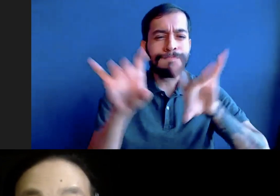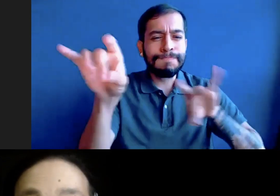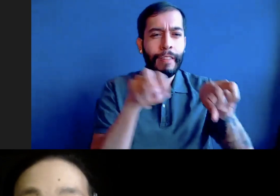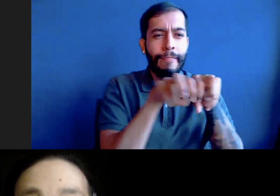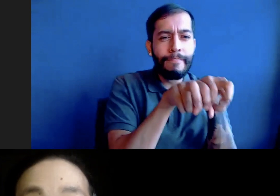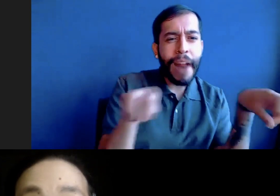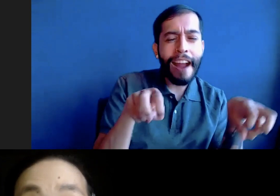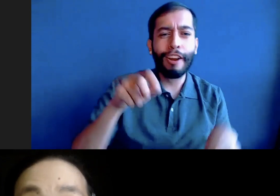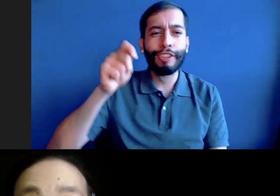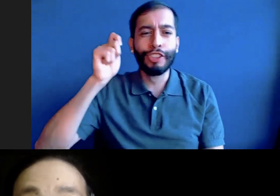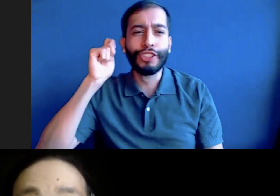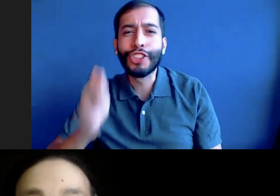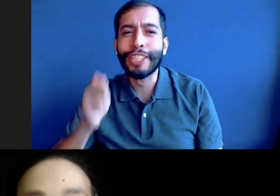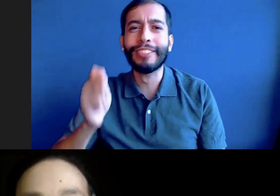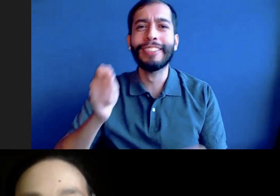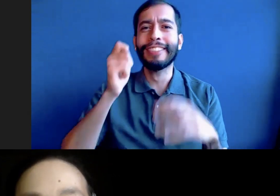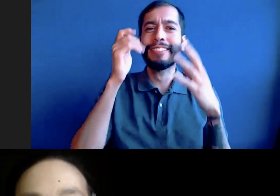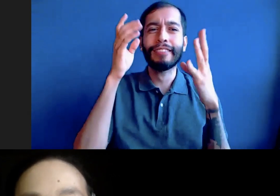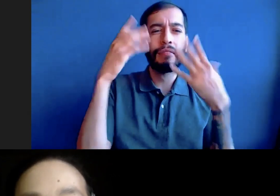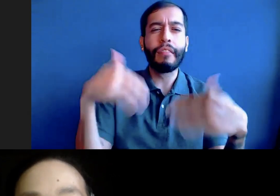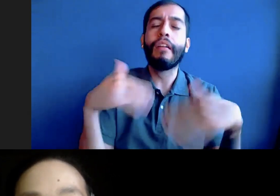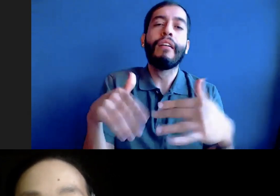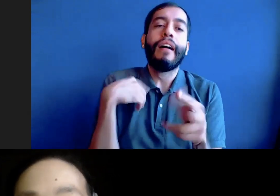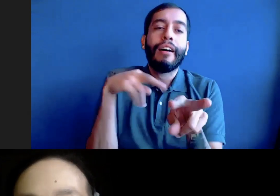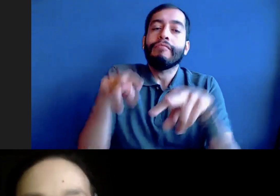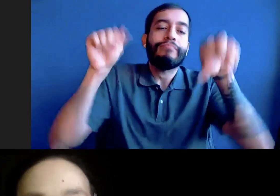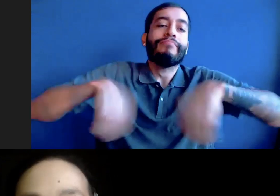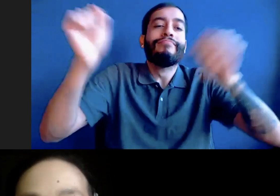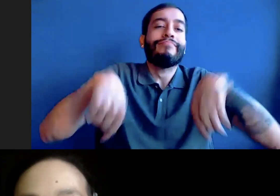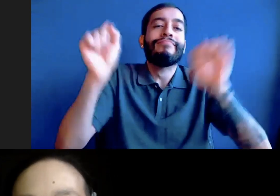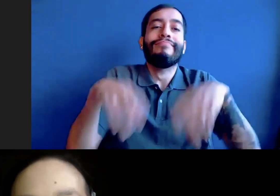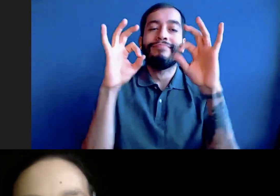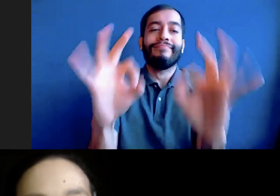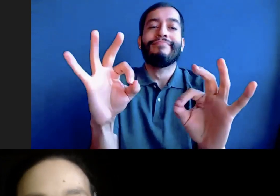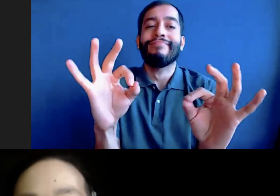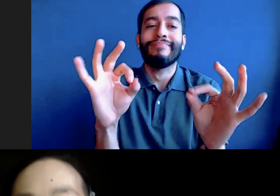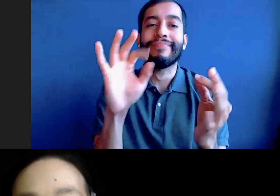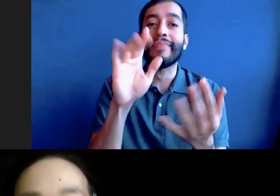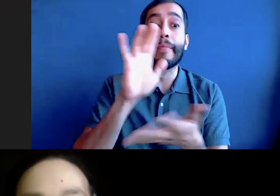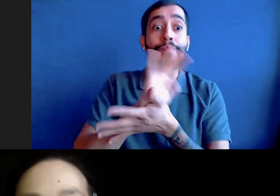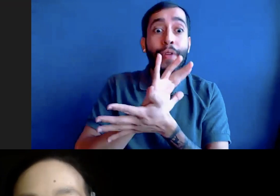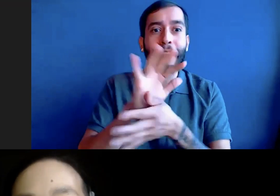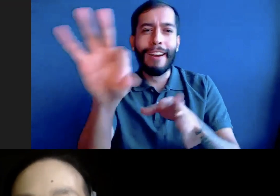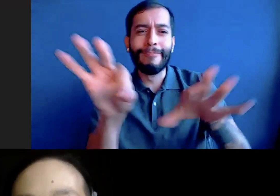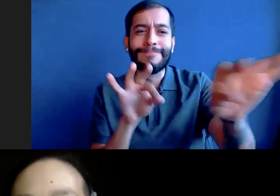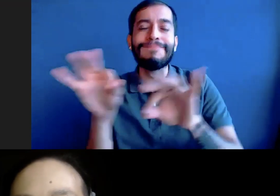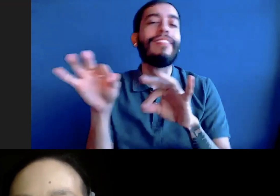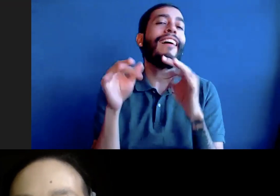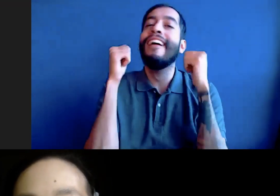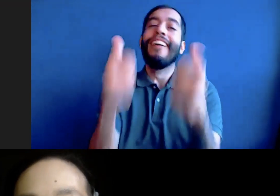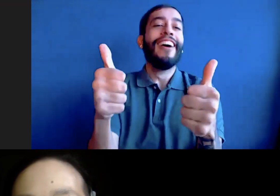juries and their choices, because I find something always new and